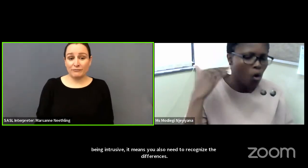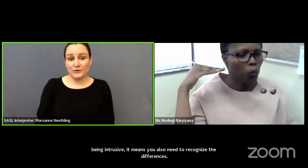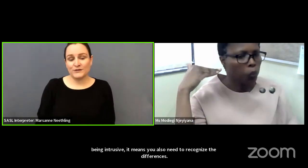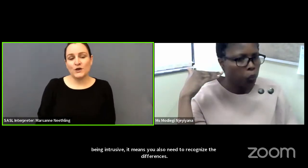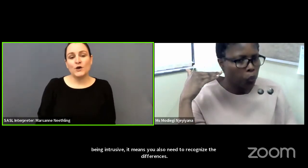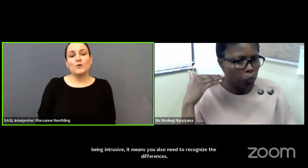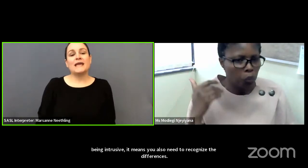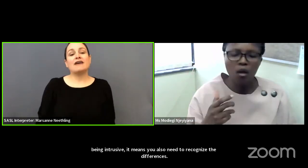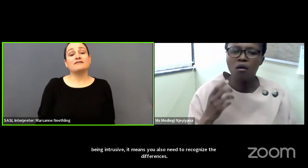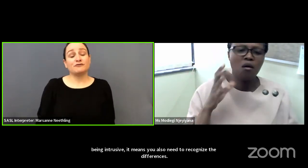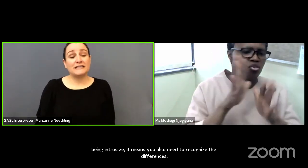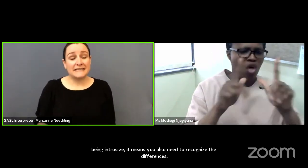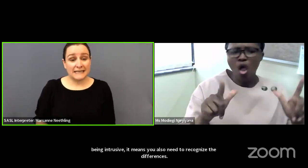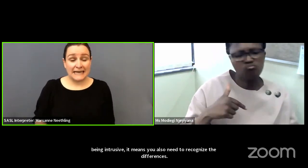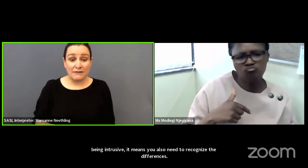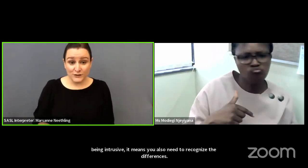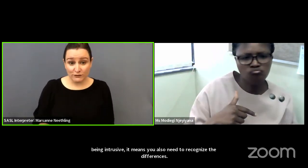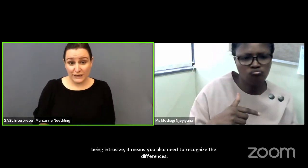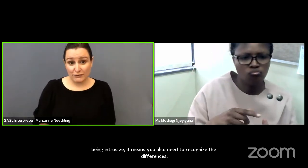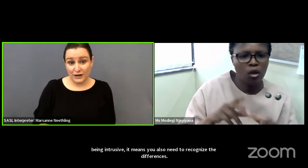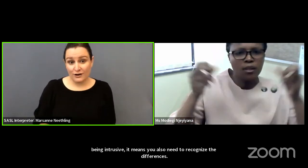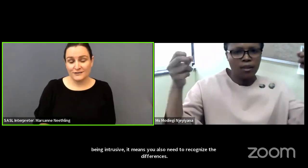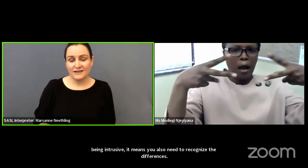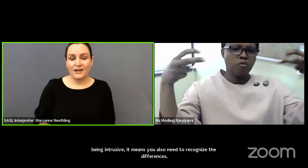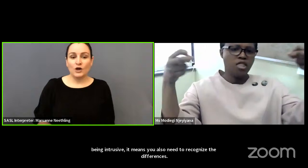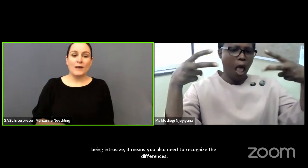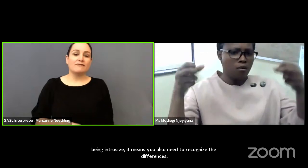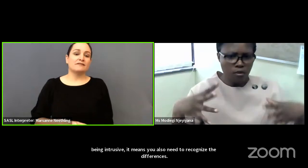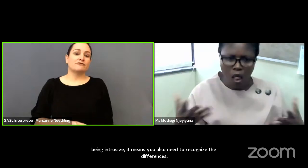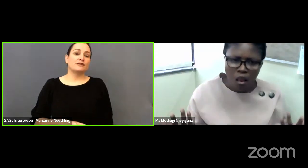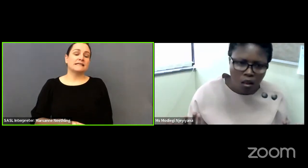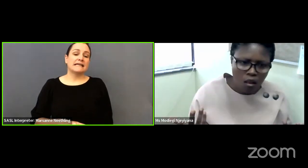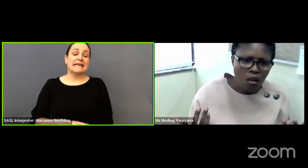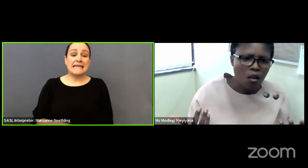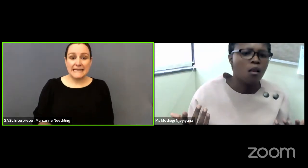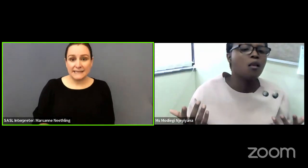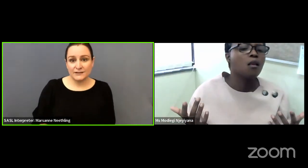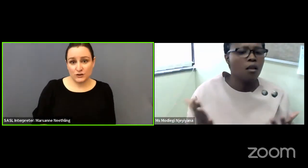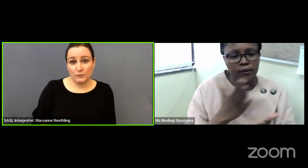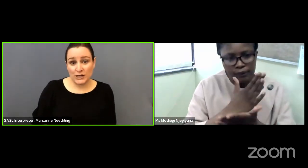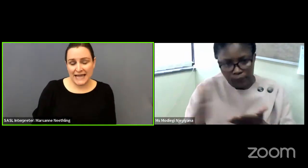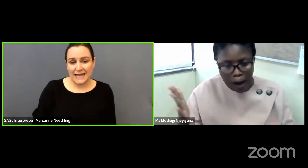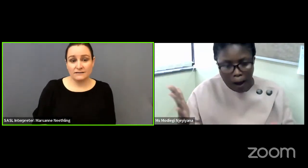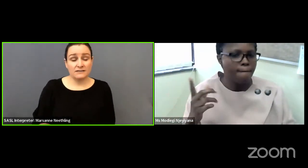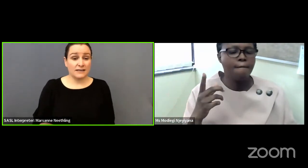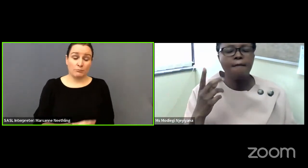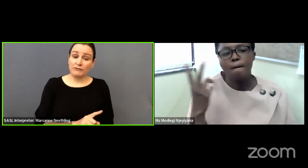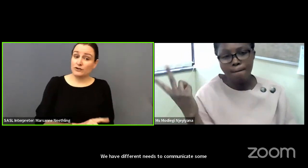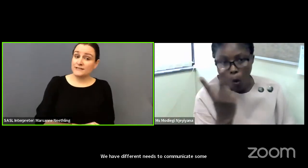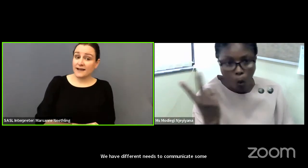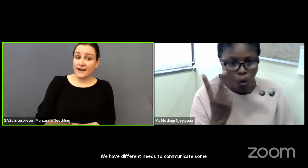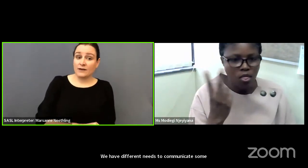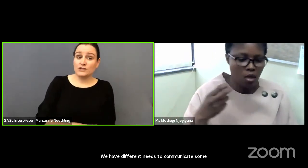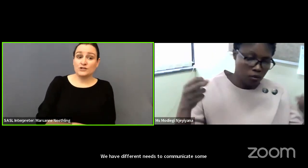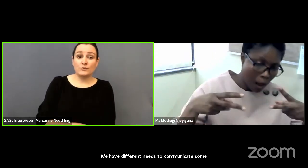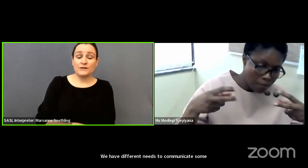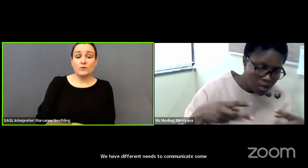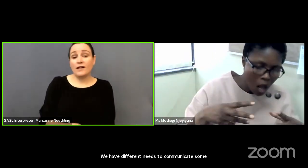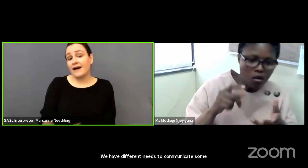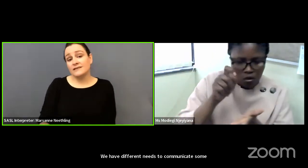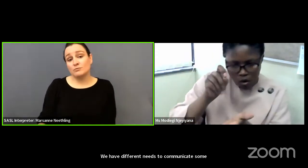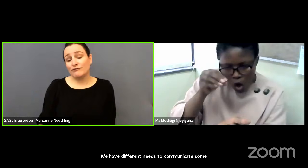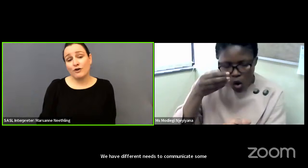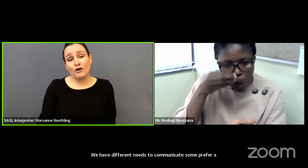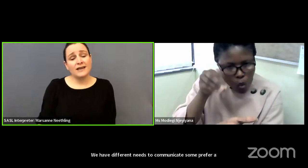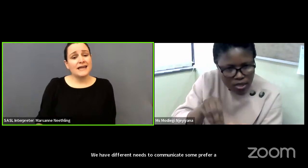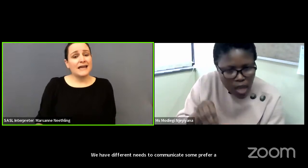a deaf person, we have different levels of hearing loss. We have different needs to communicate. Some prefer a sign language interpreter,